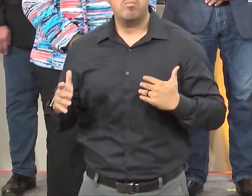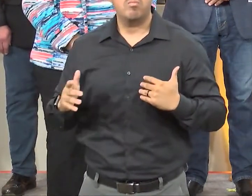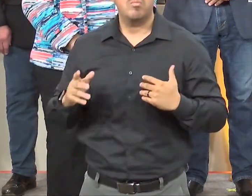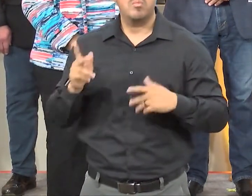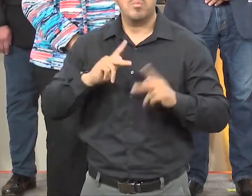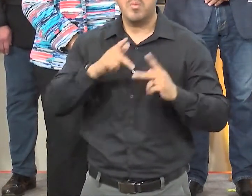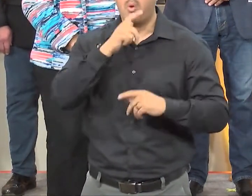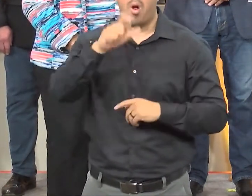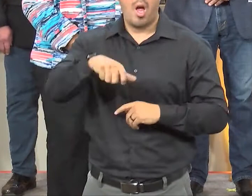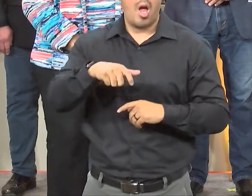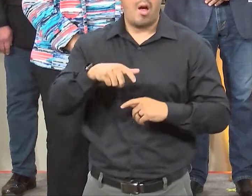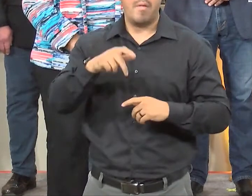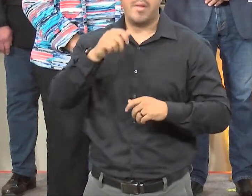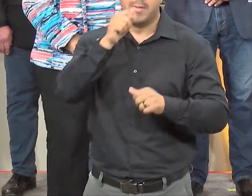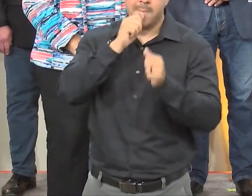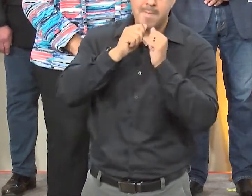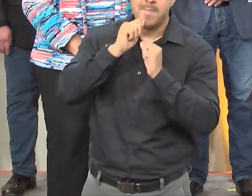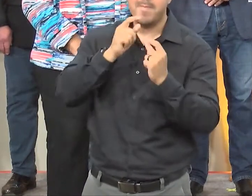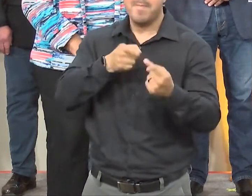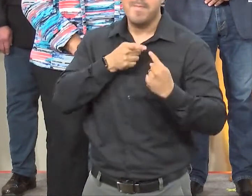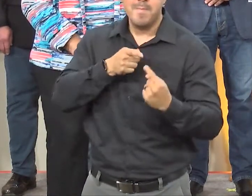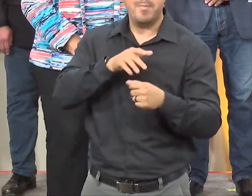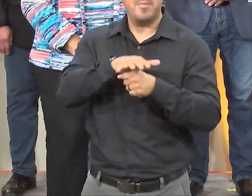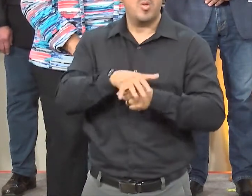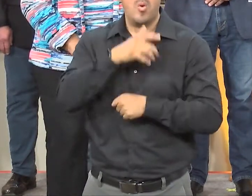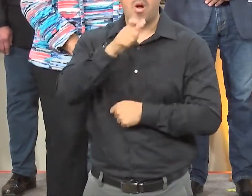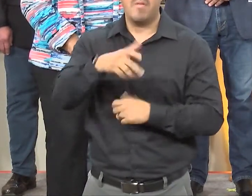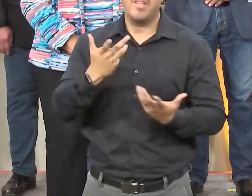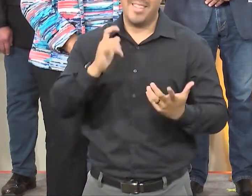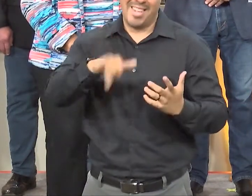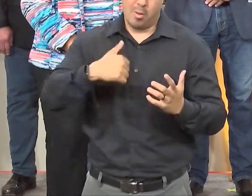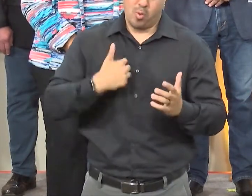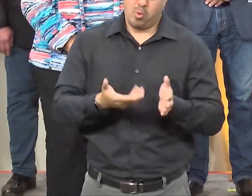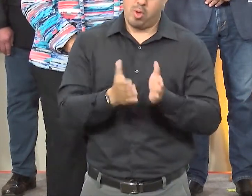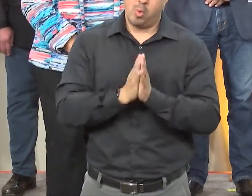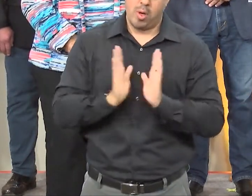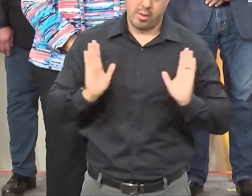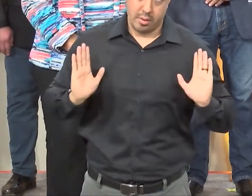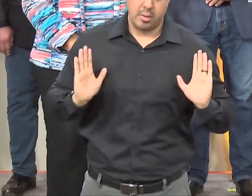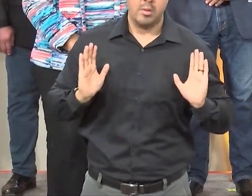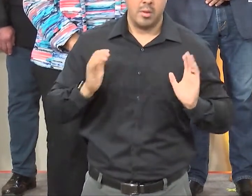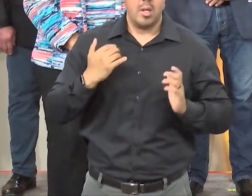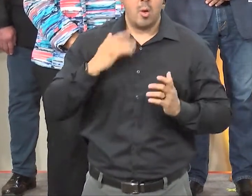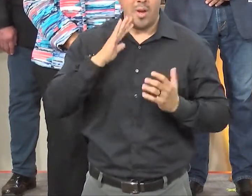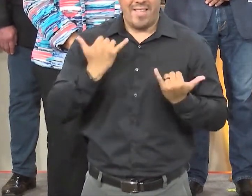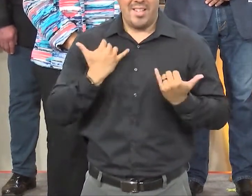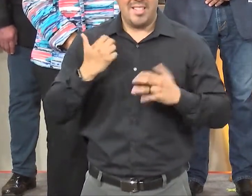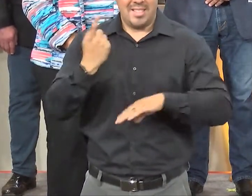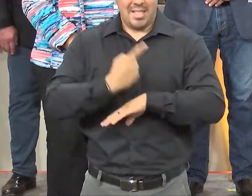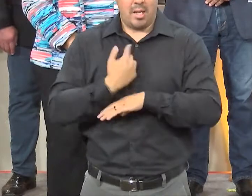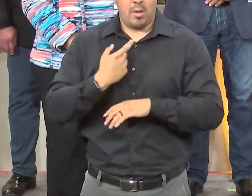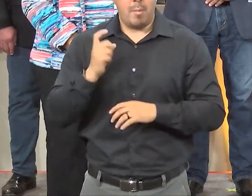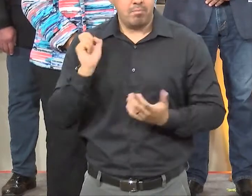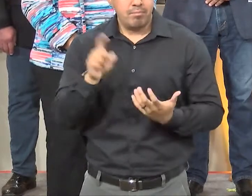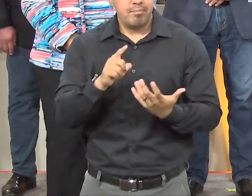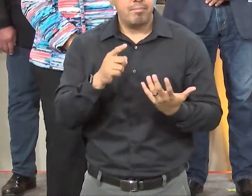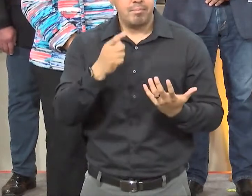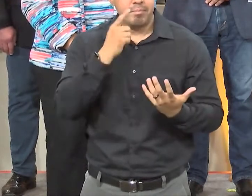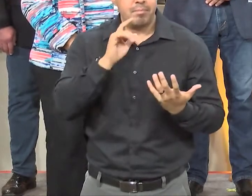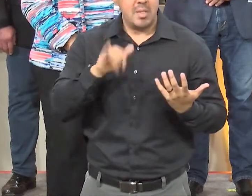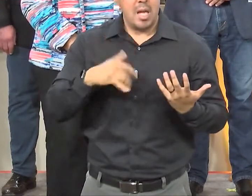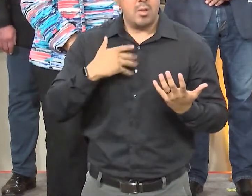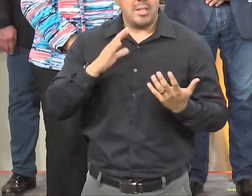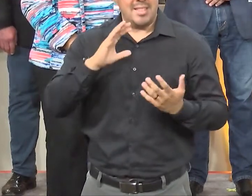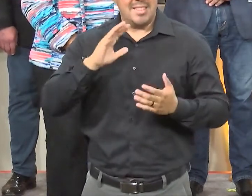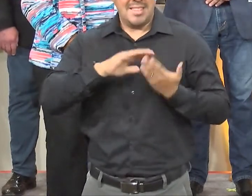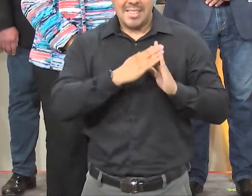people don't have to go through the additional stress. That's the request. That's why we're here today, and I believe that's why the city